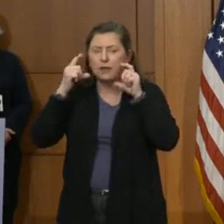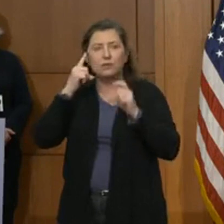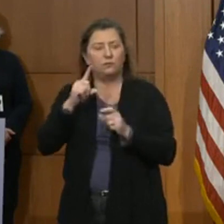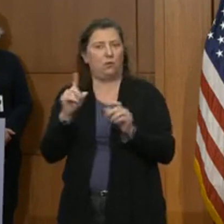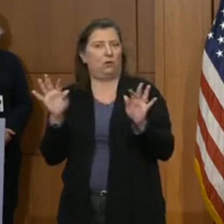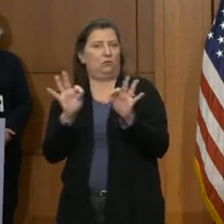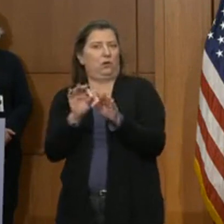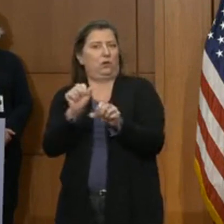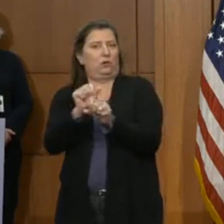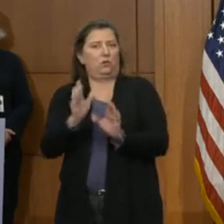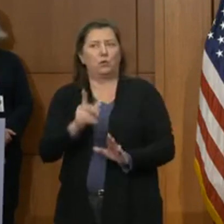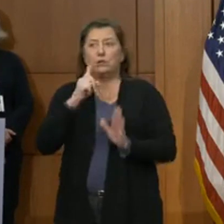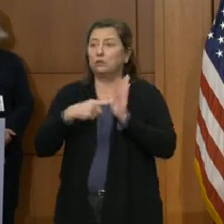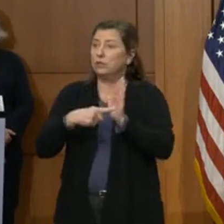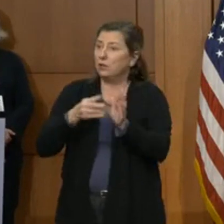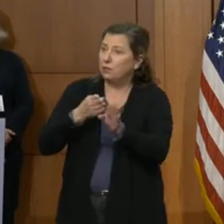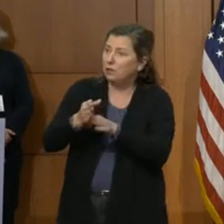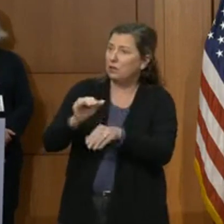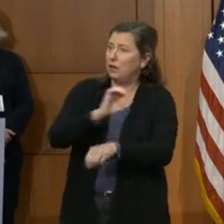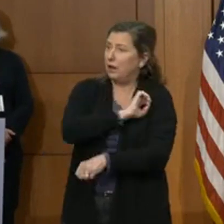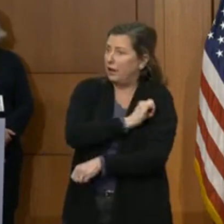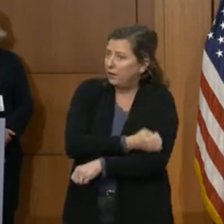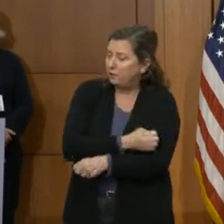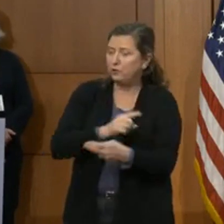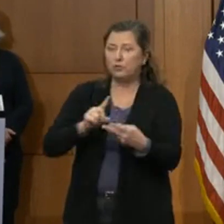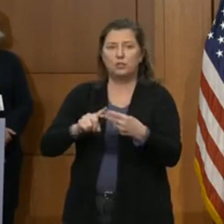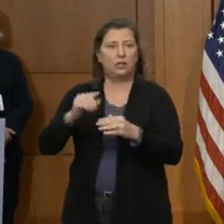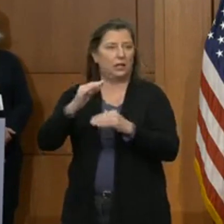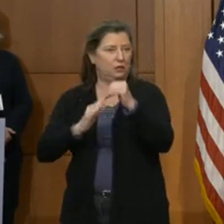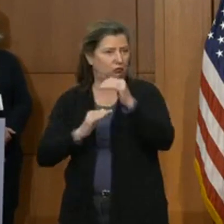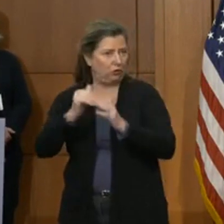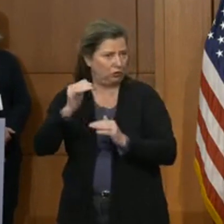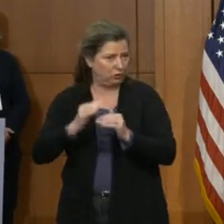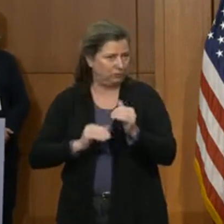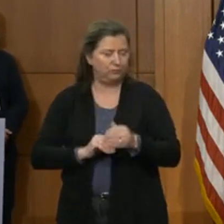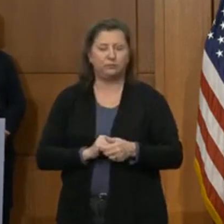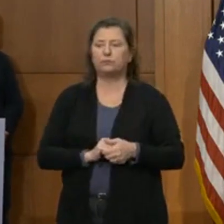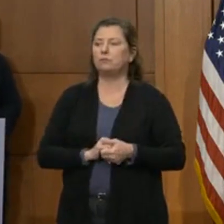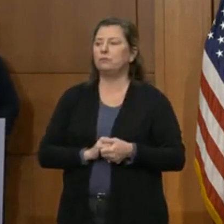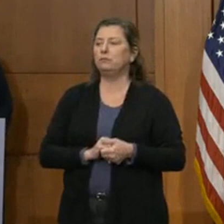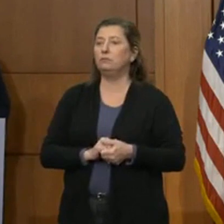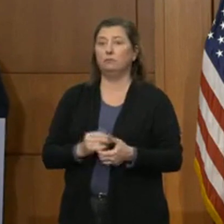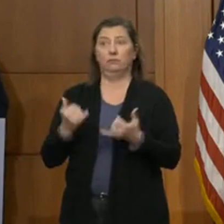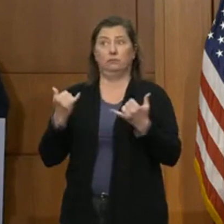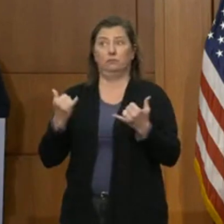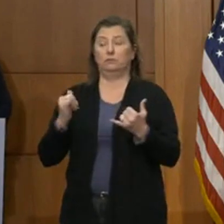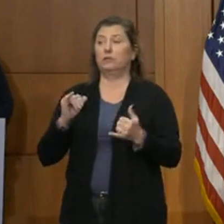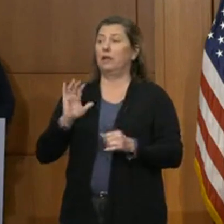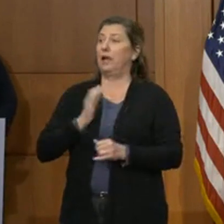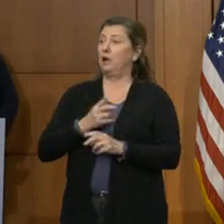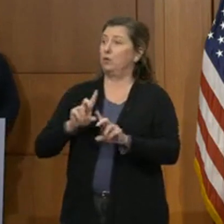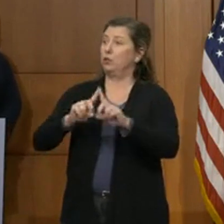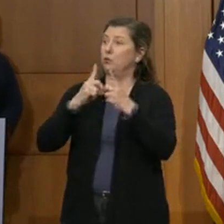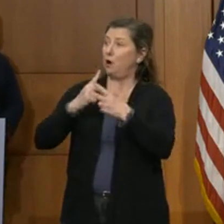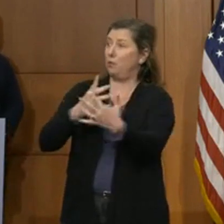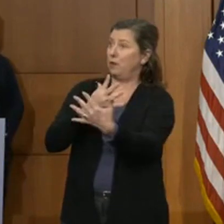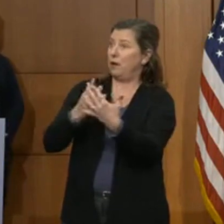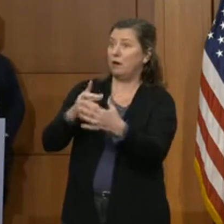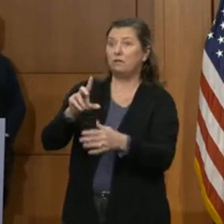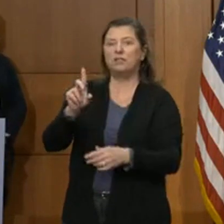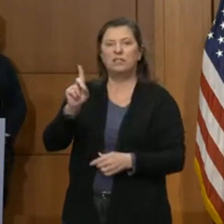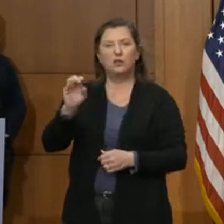like energy and construction. To date, our Department of Corrections has made